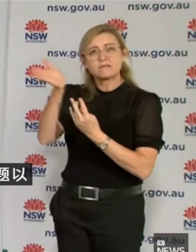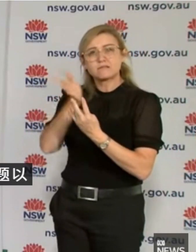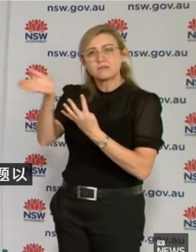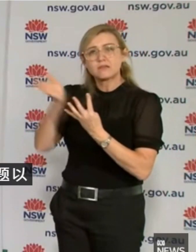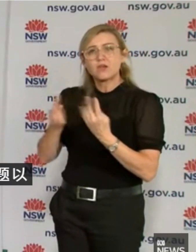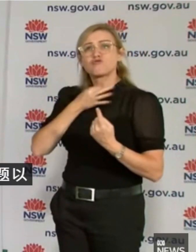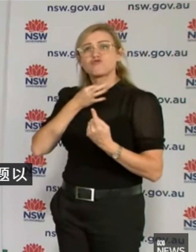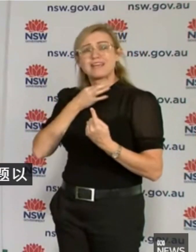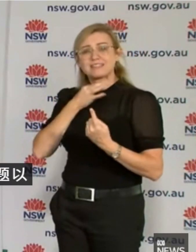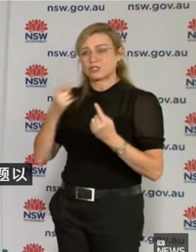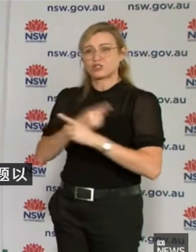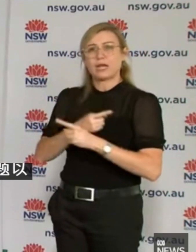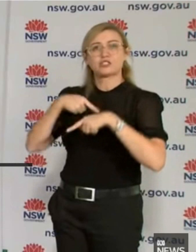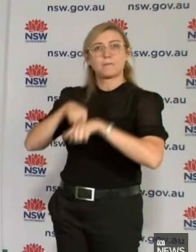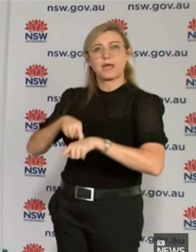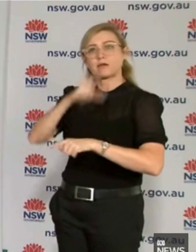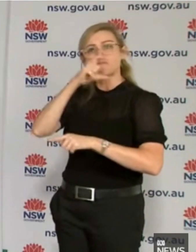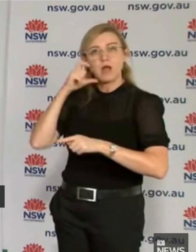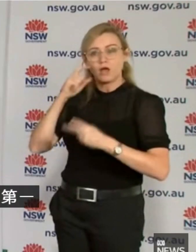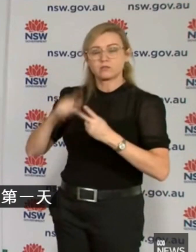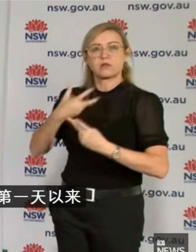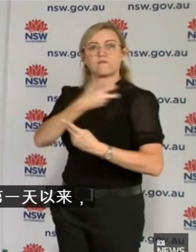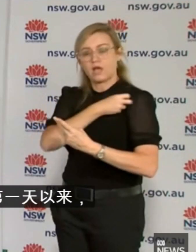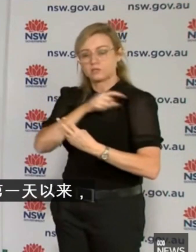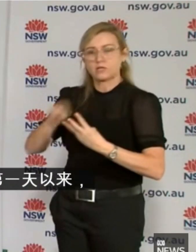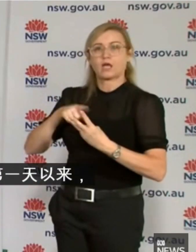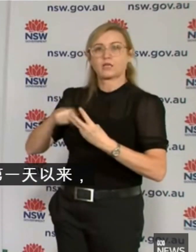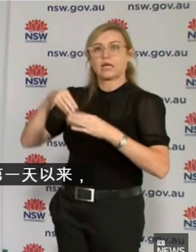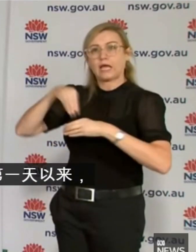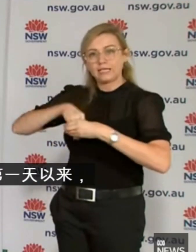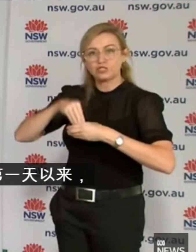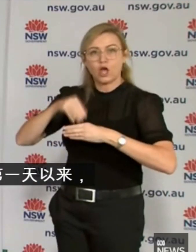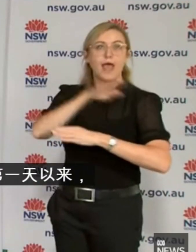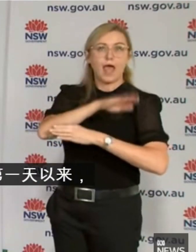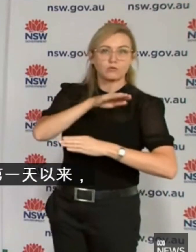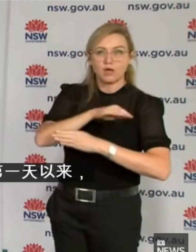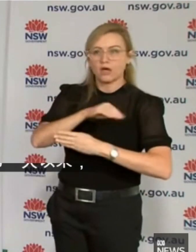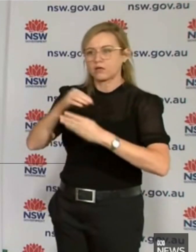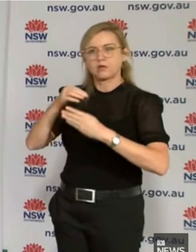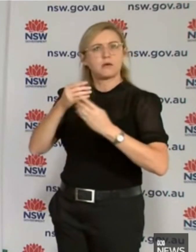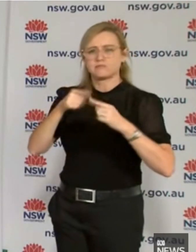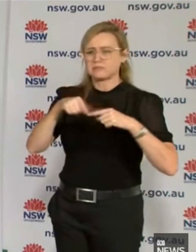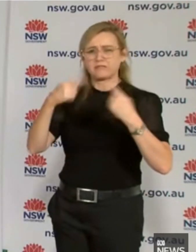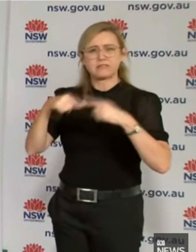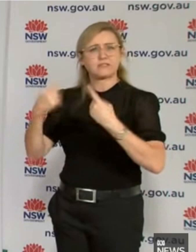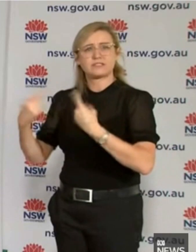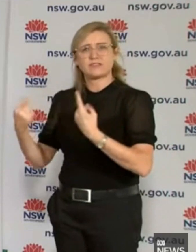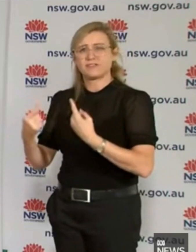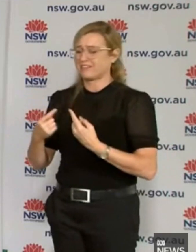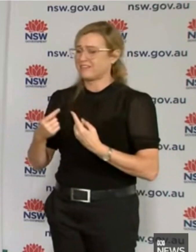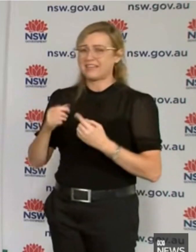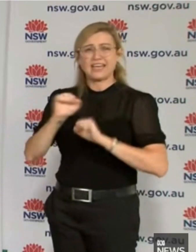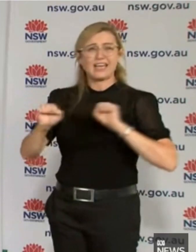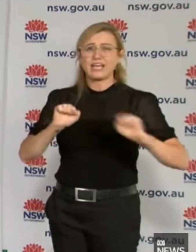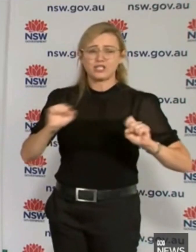risk factors are. It's since day one, since the 25th of January last year, it's been trying to work out the risk on the day in the